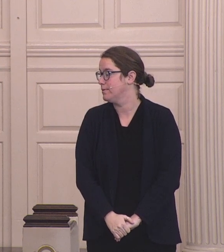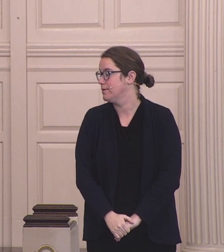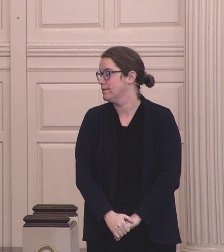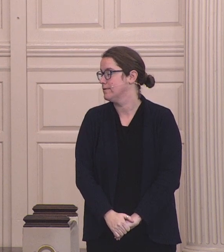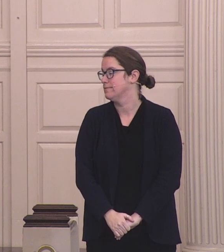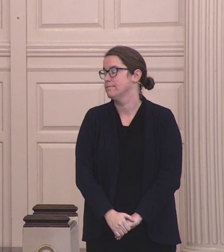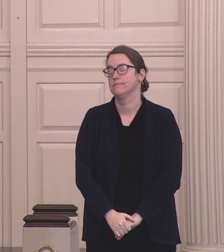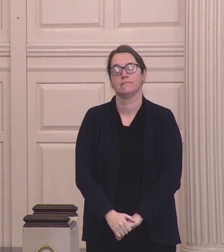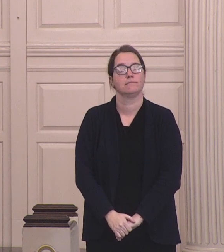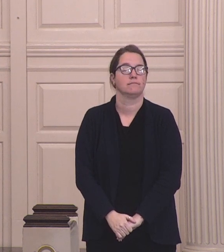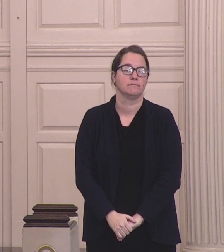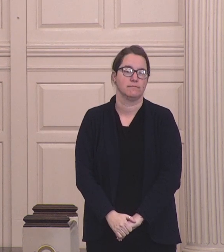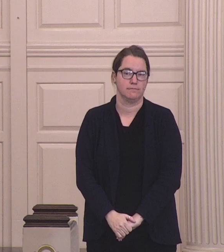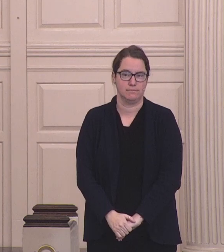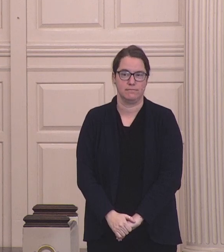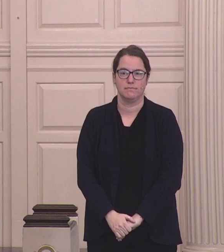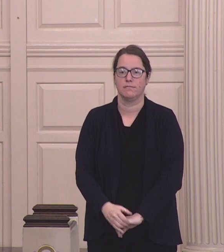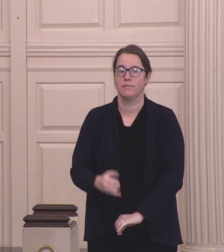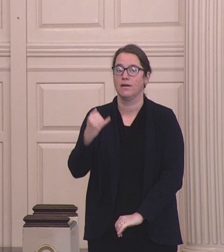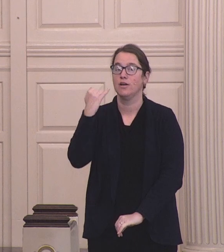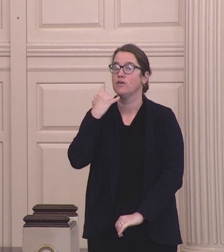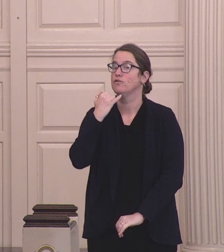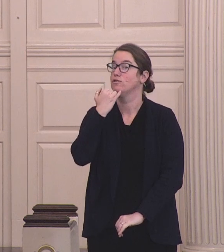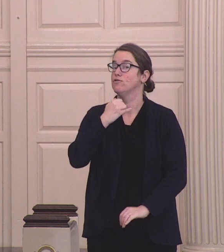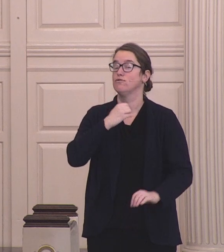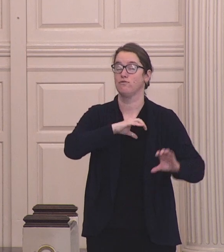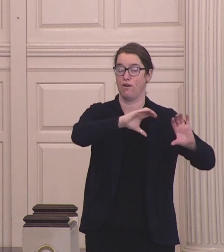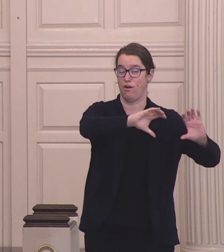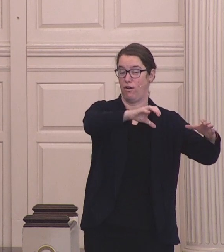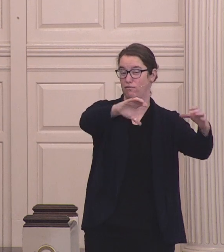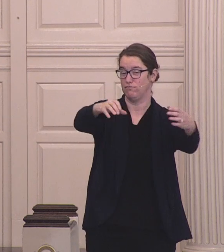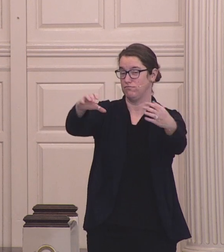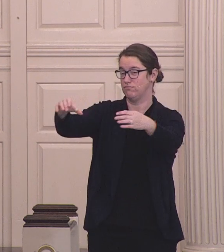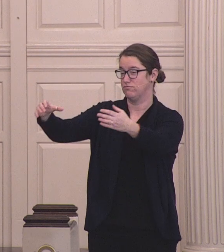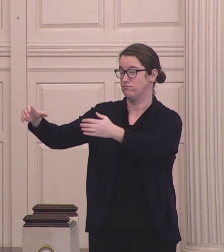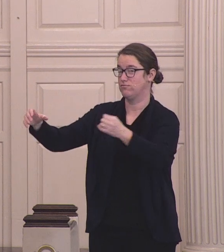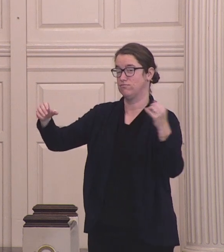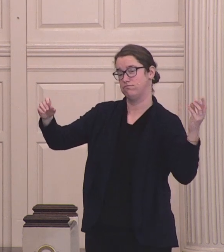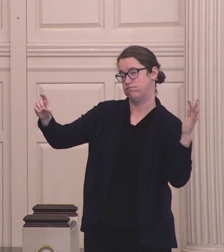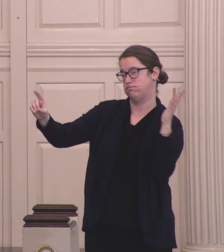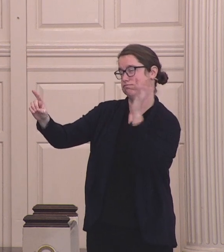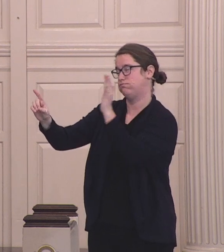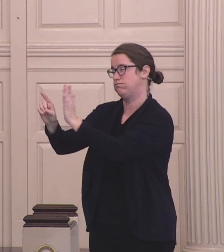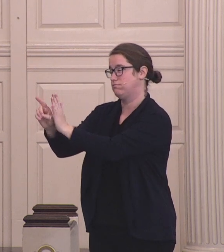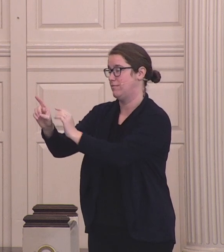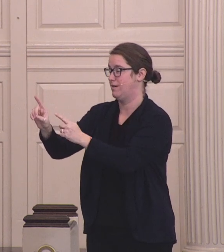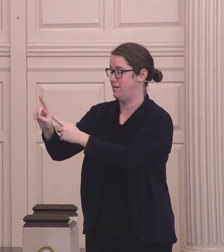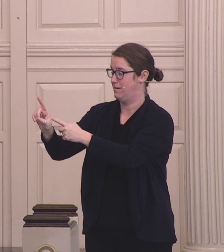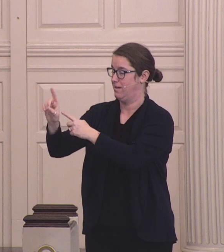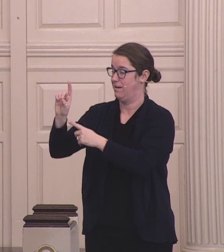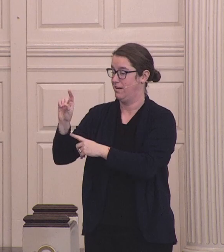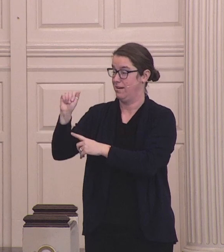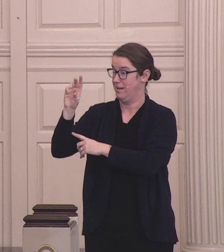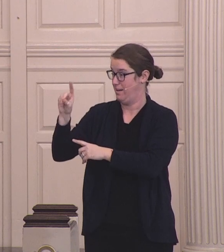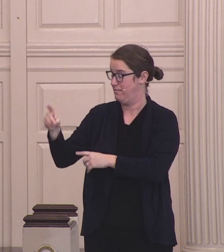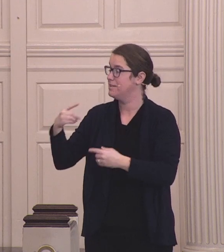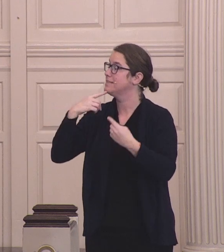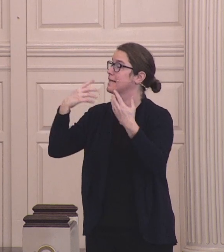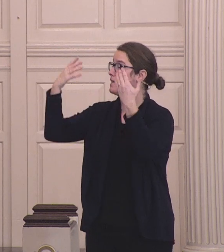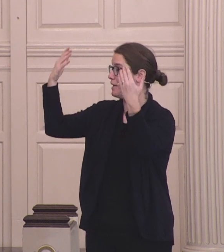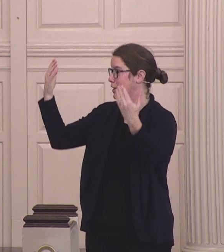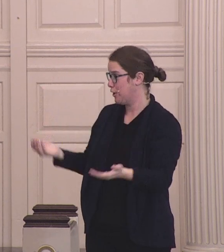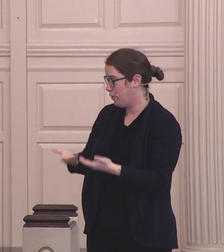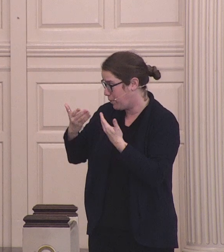All the tribes of Israel came to David in Hebron and said, "Here we are,